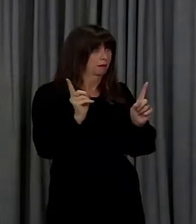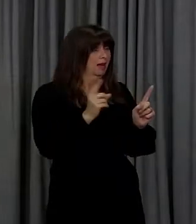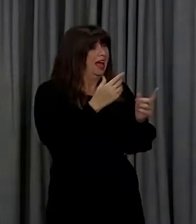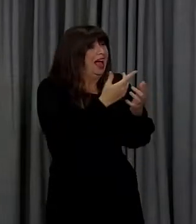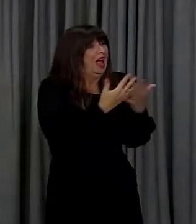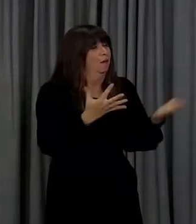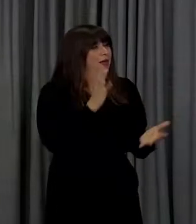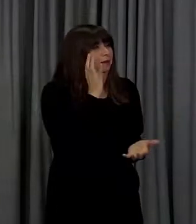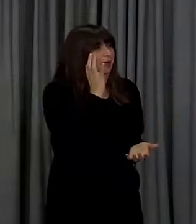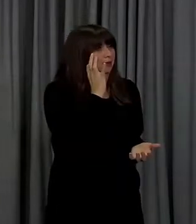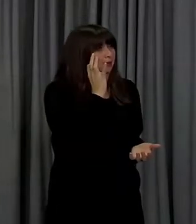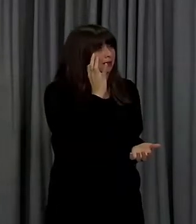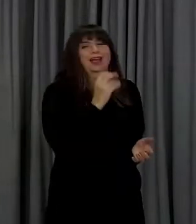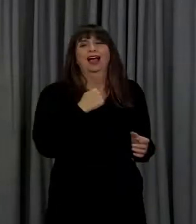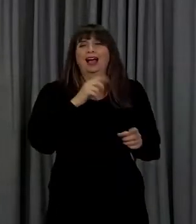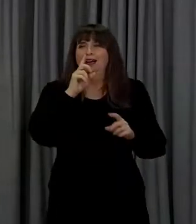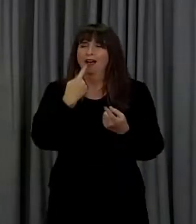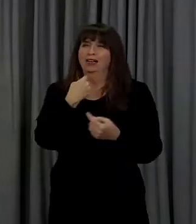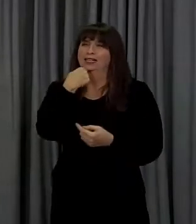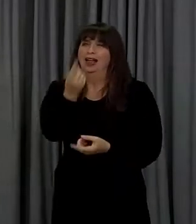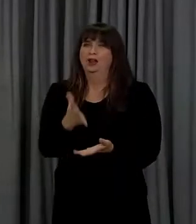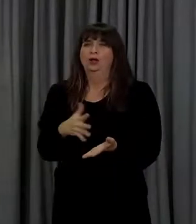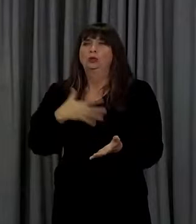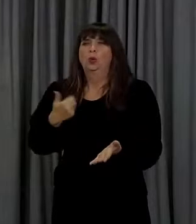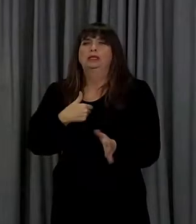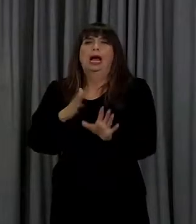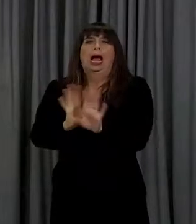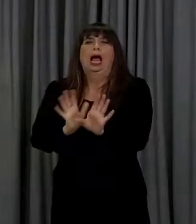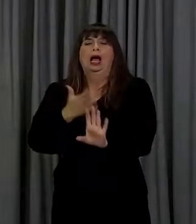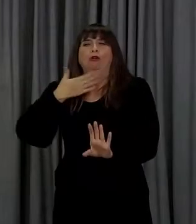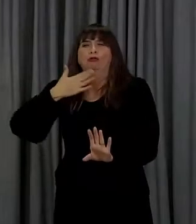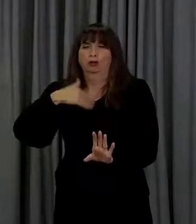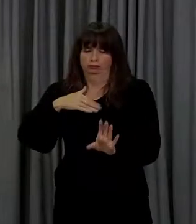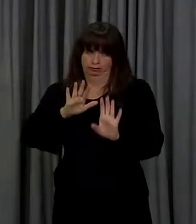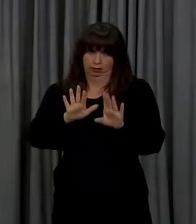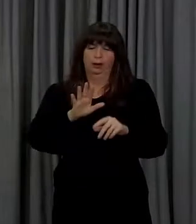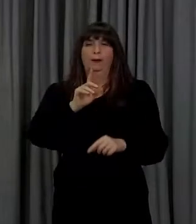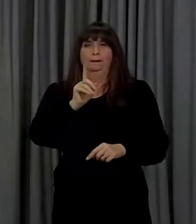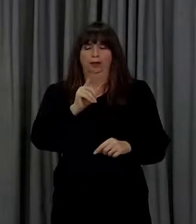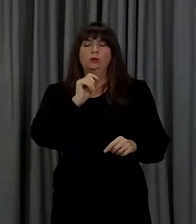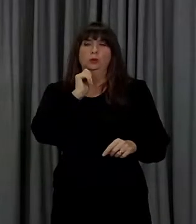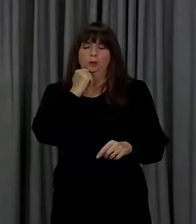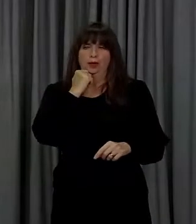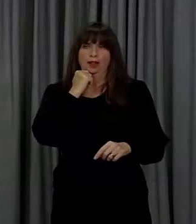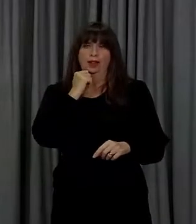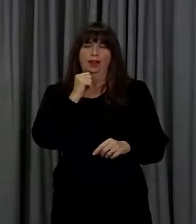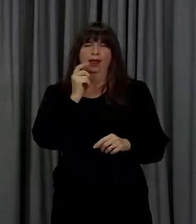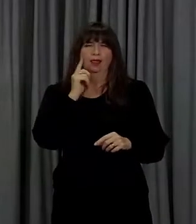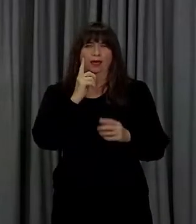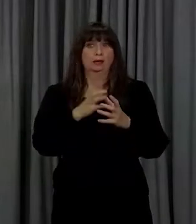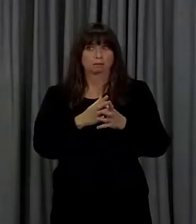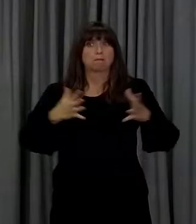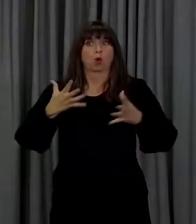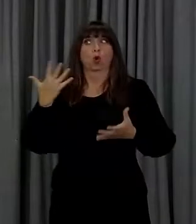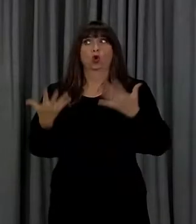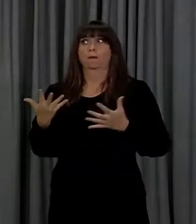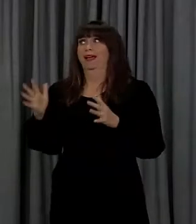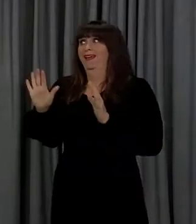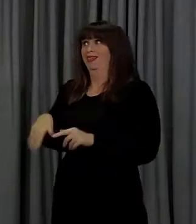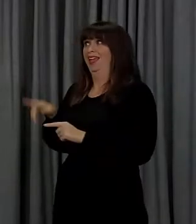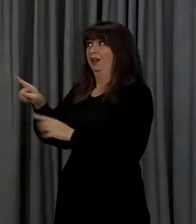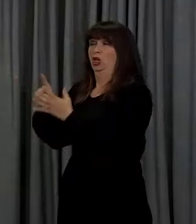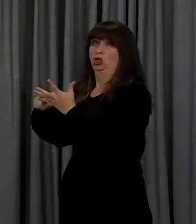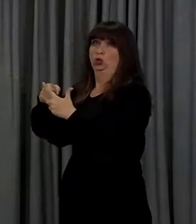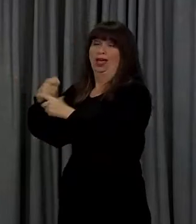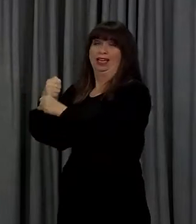many beds. But I can assure you it is more proportionately than what has been suggested by the UK government that